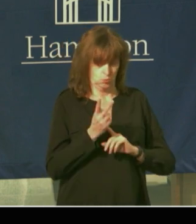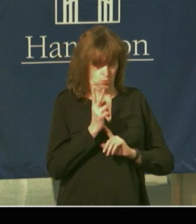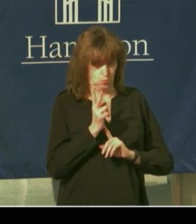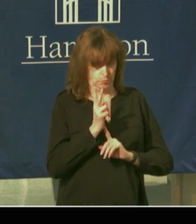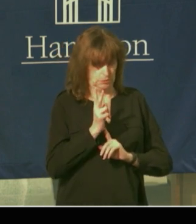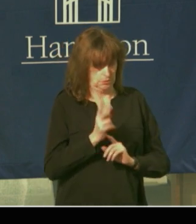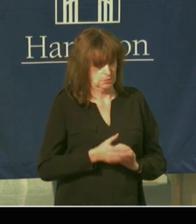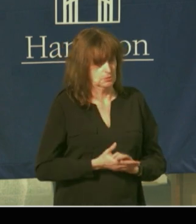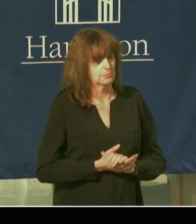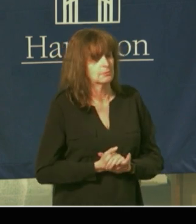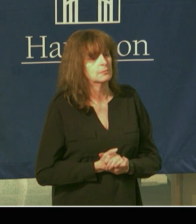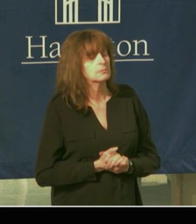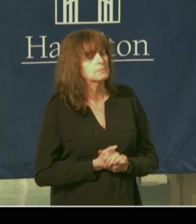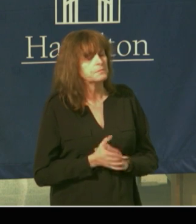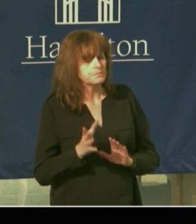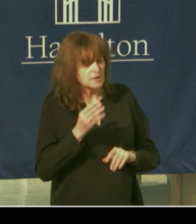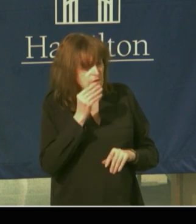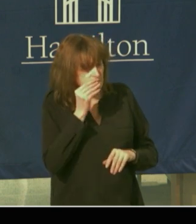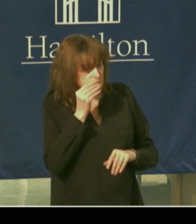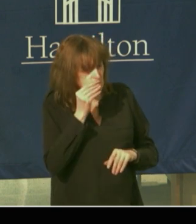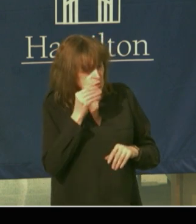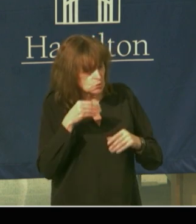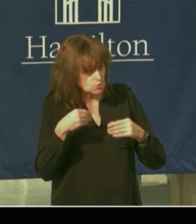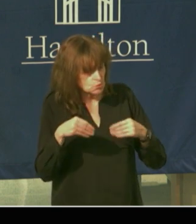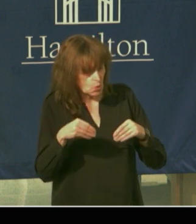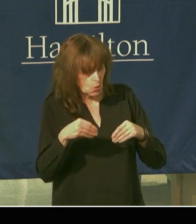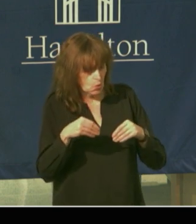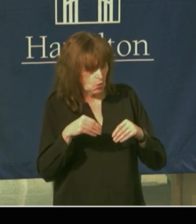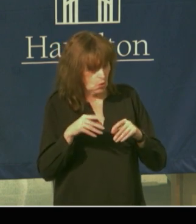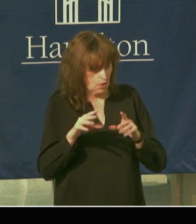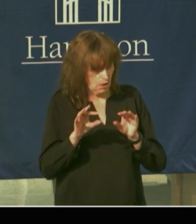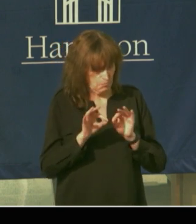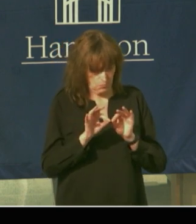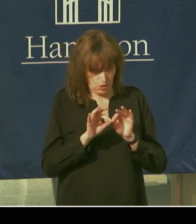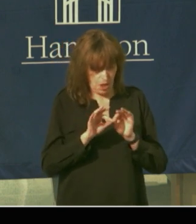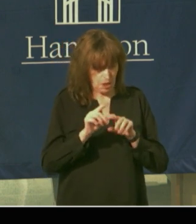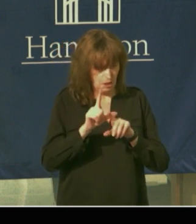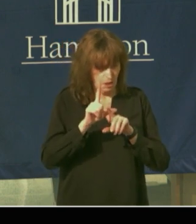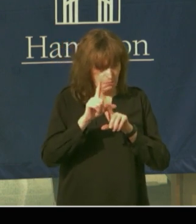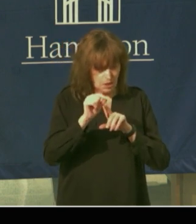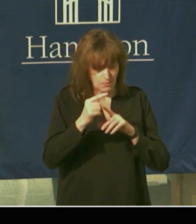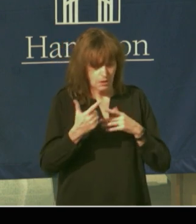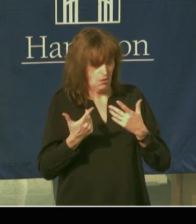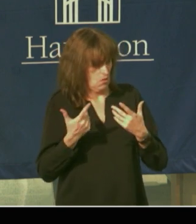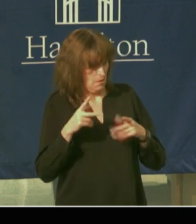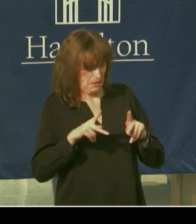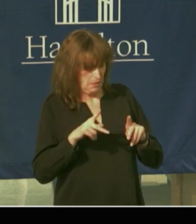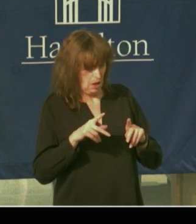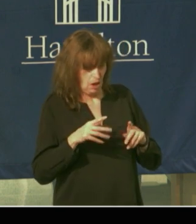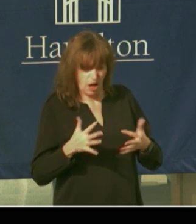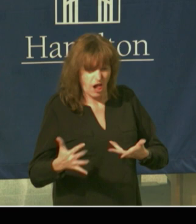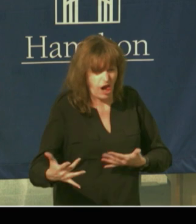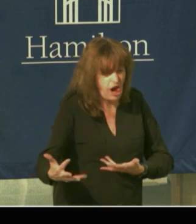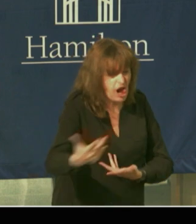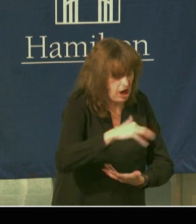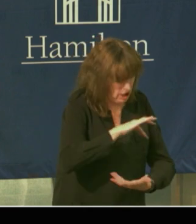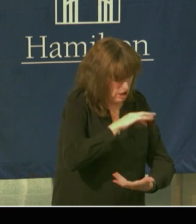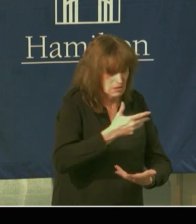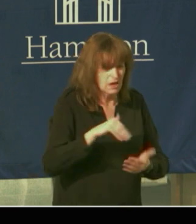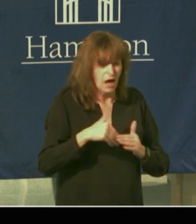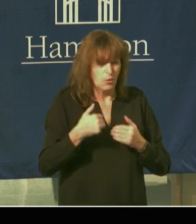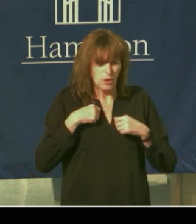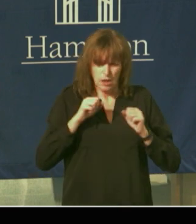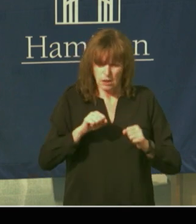and affordability of essential materials. What can the city do to facilitate orderly, socially responsible distribution of